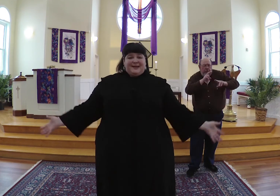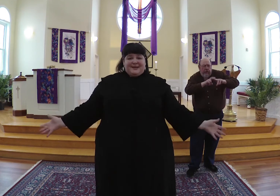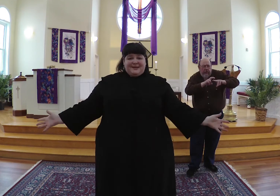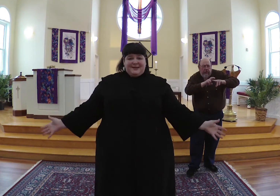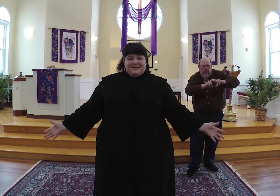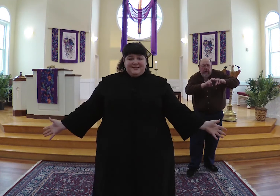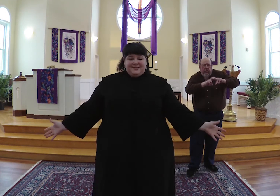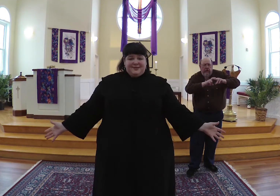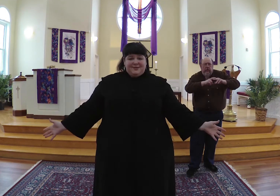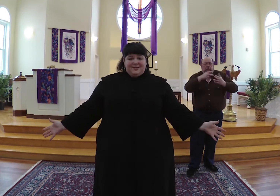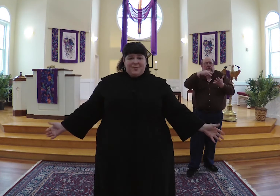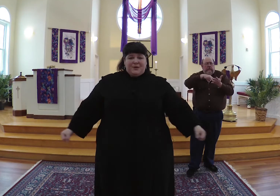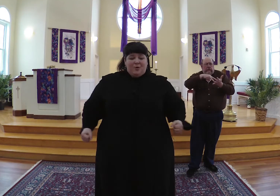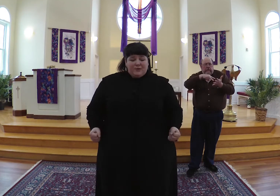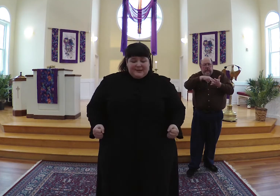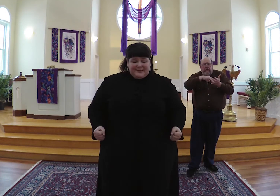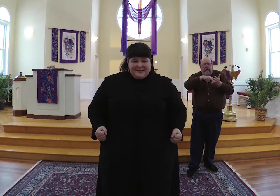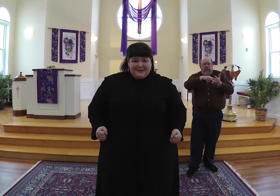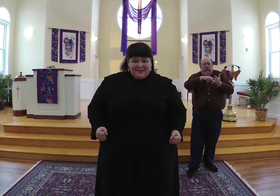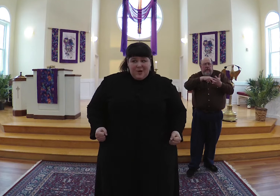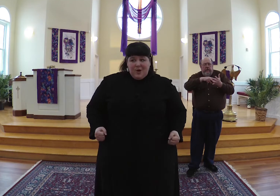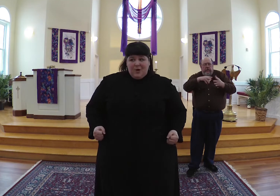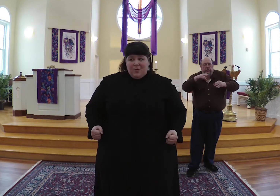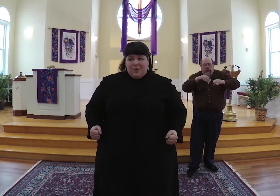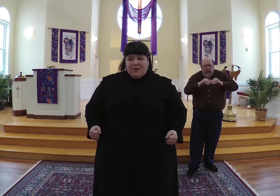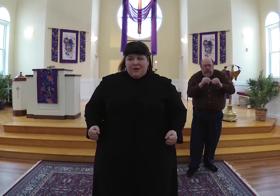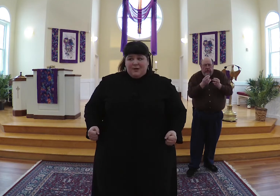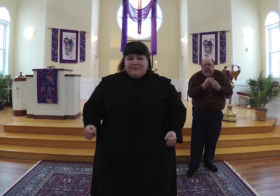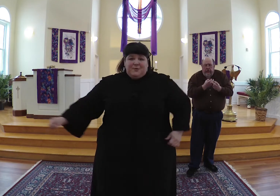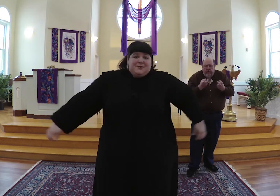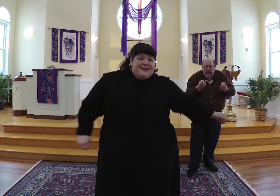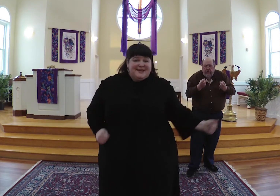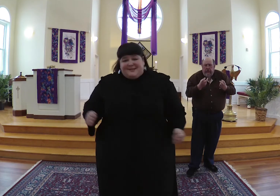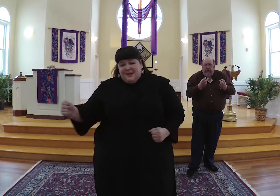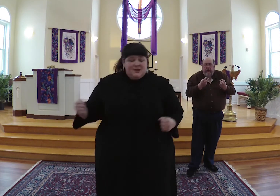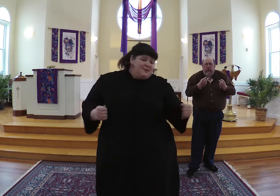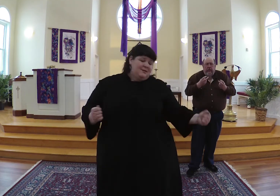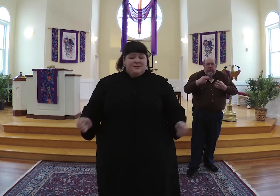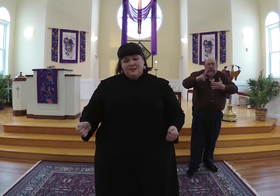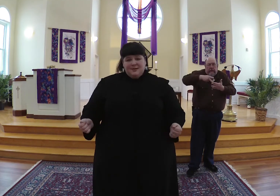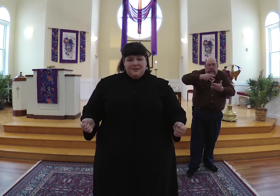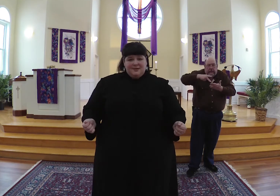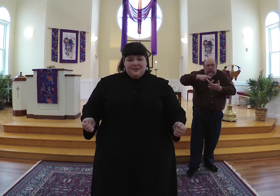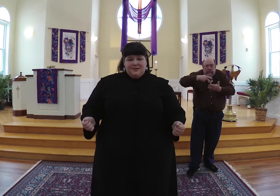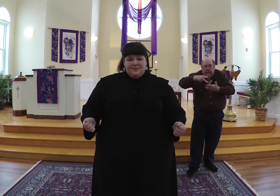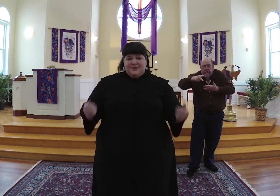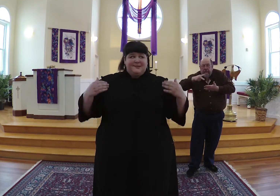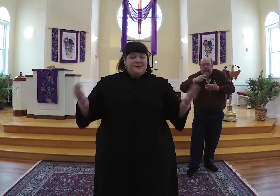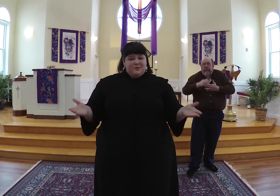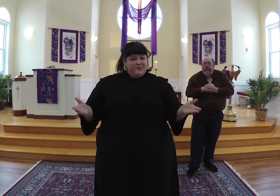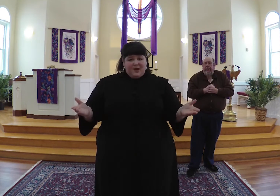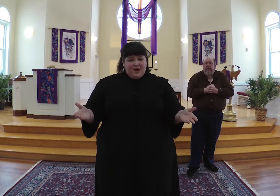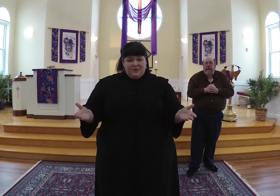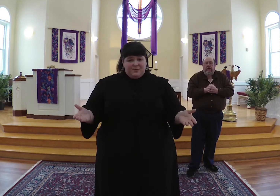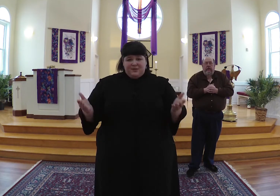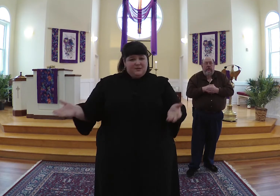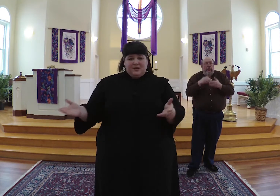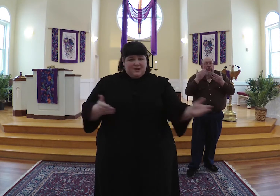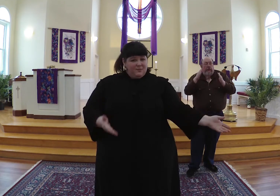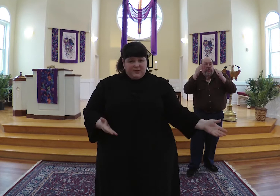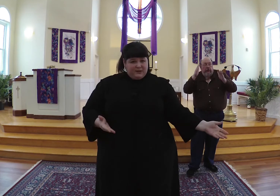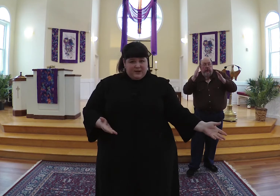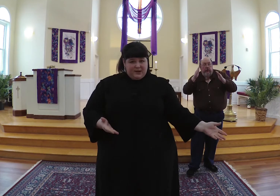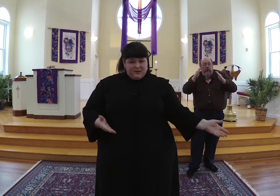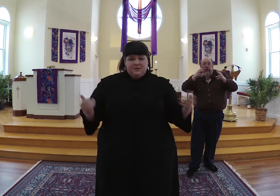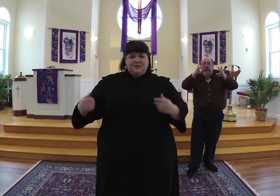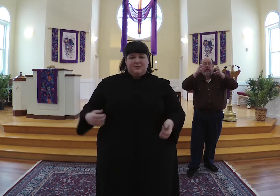or standing or when you're holding still, or even when you're dancing, because, you know, it was God who put the oogie